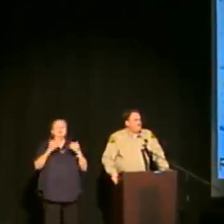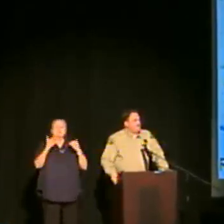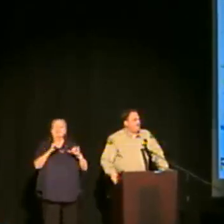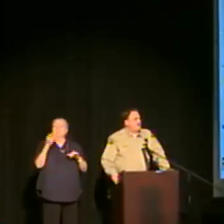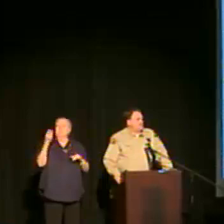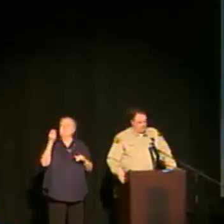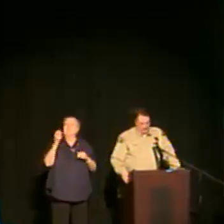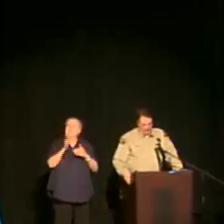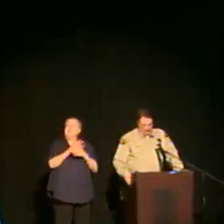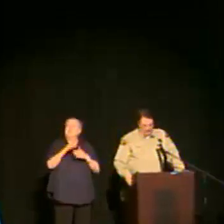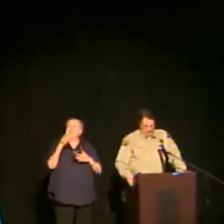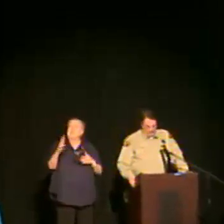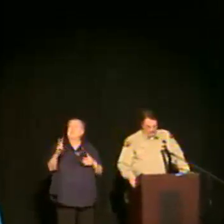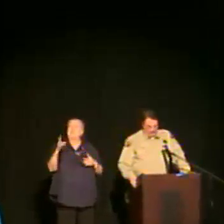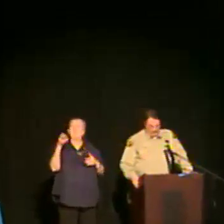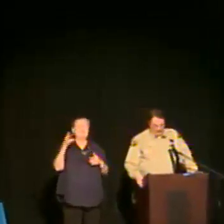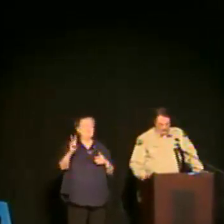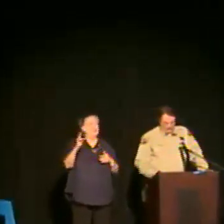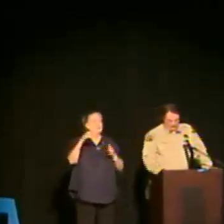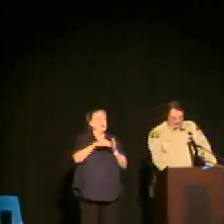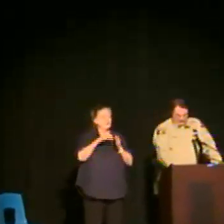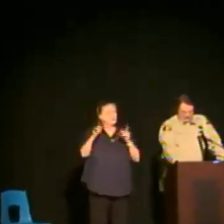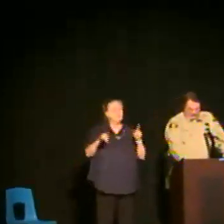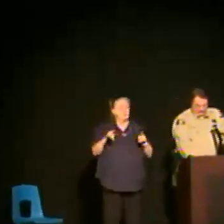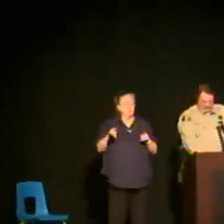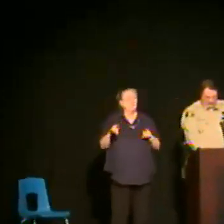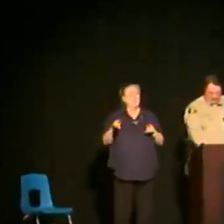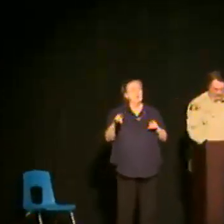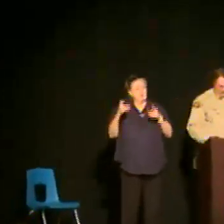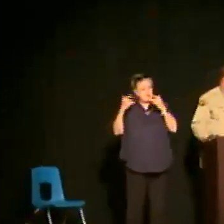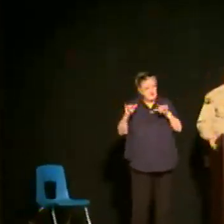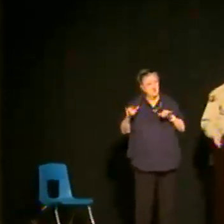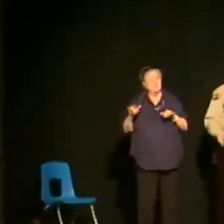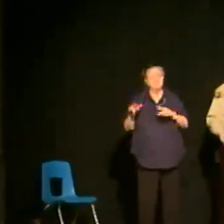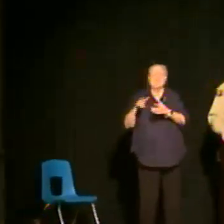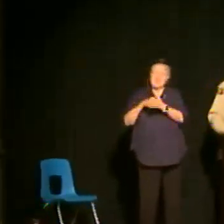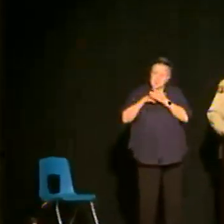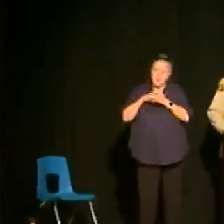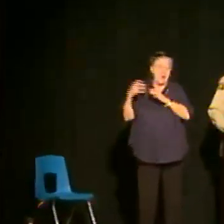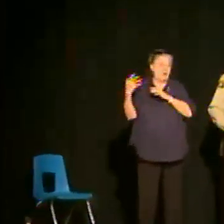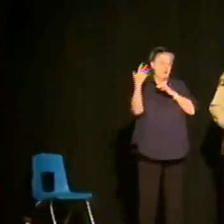and 17,000 people who are under mandatory evacuation order.